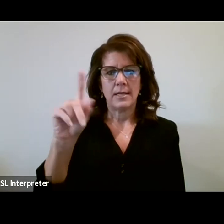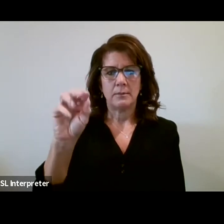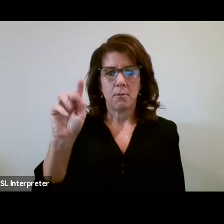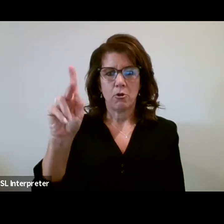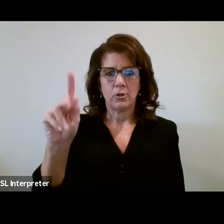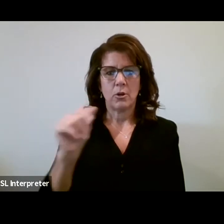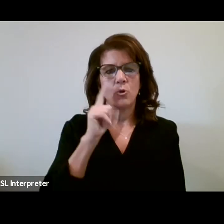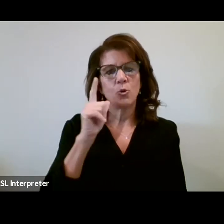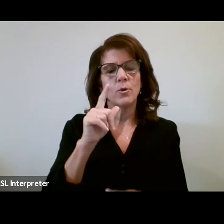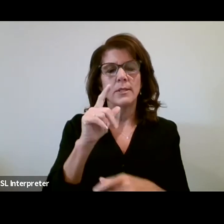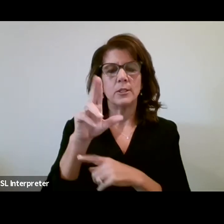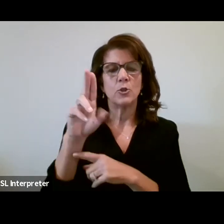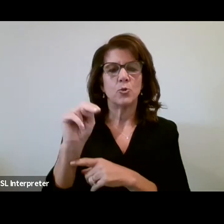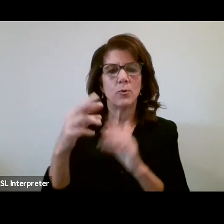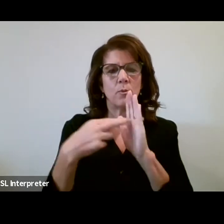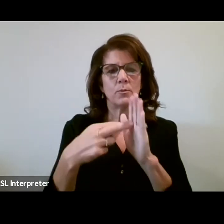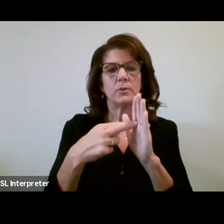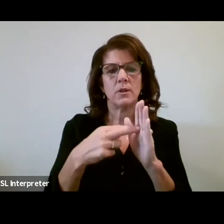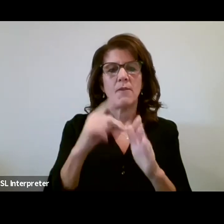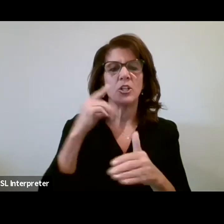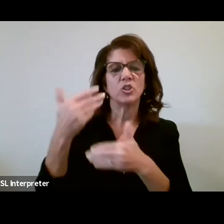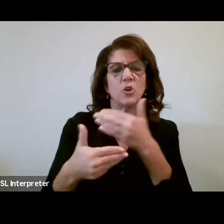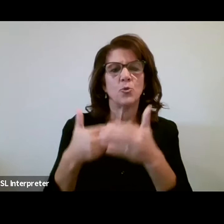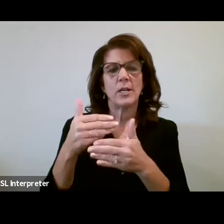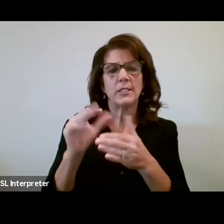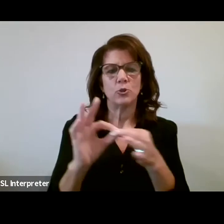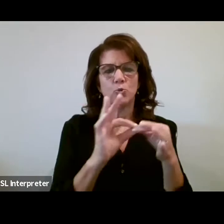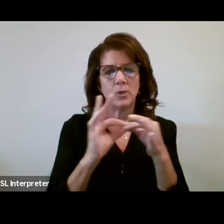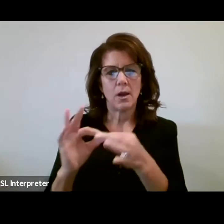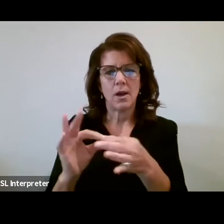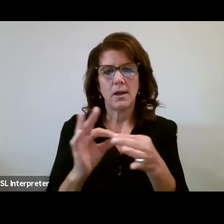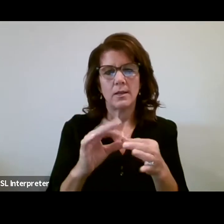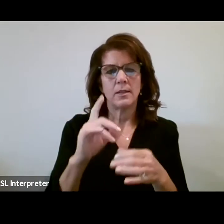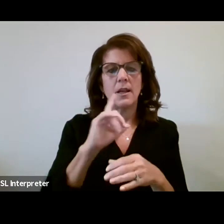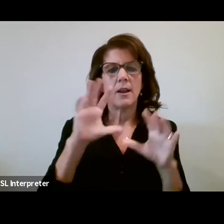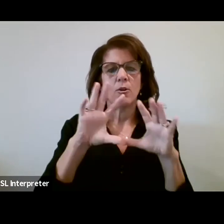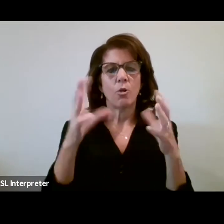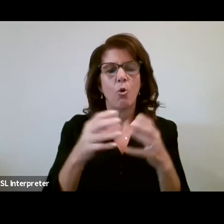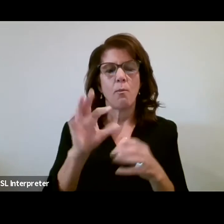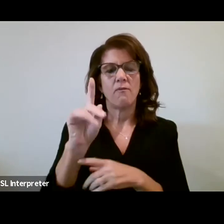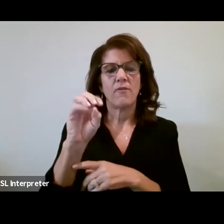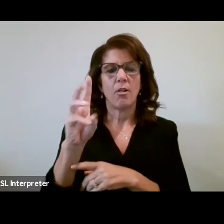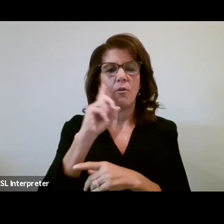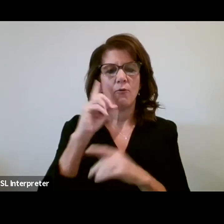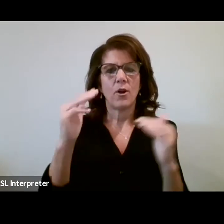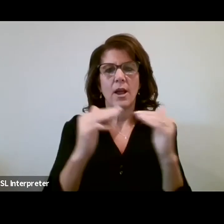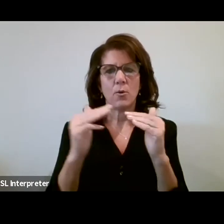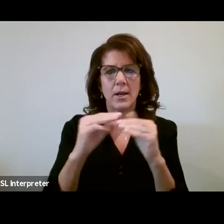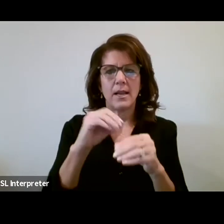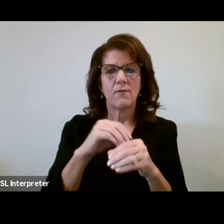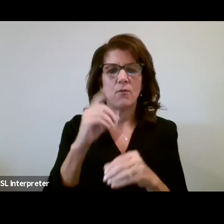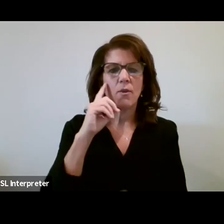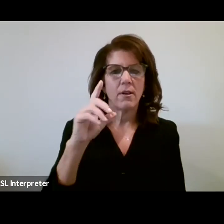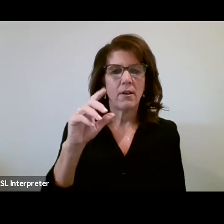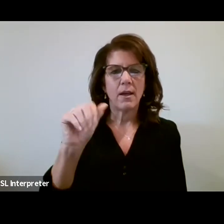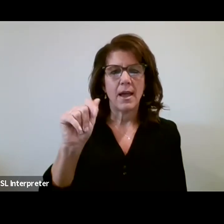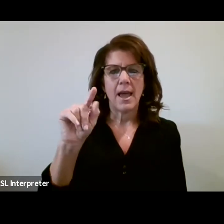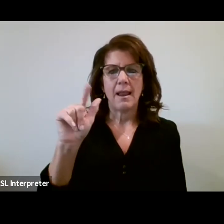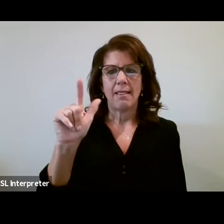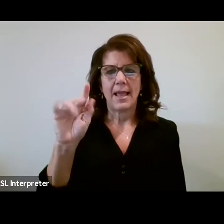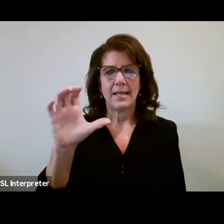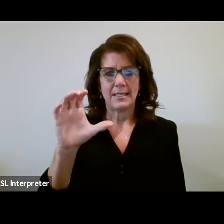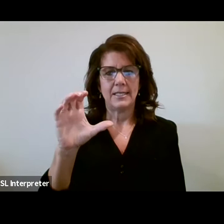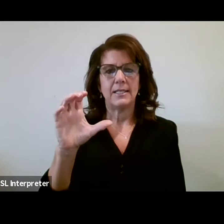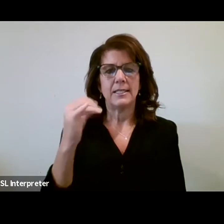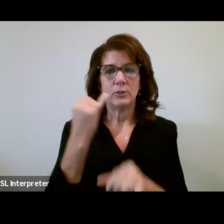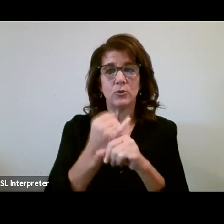of Generations United and a global fellow for the Equity in Brain Health with the Atlantic Institute. It's my